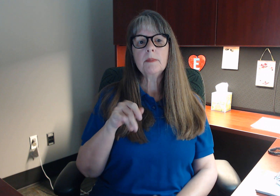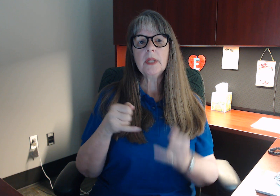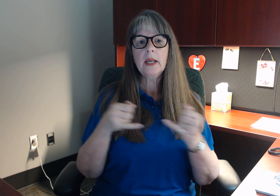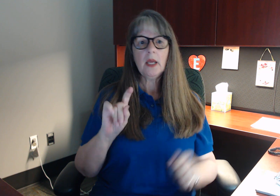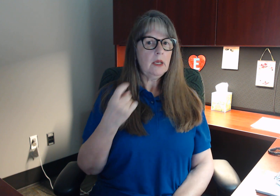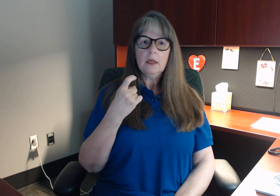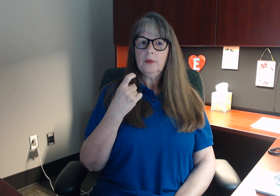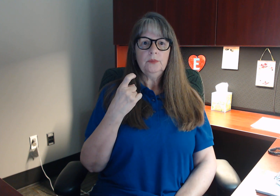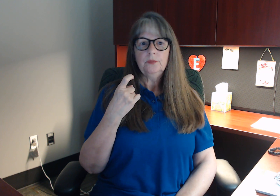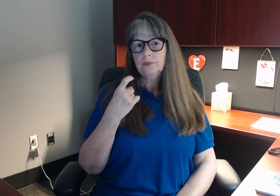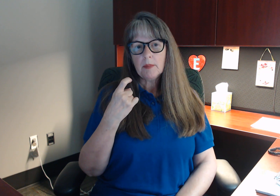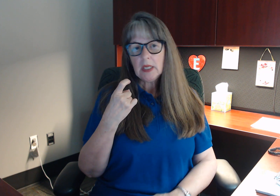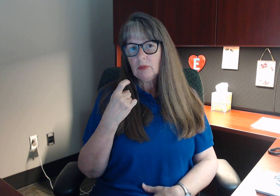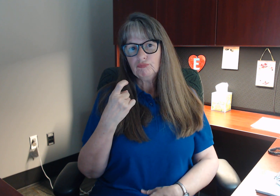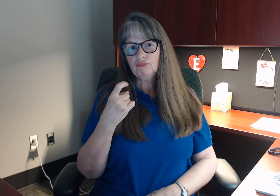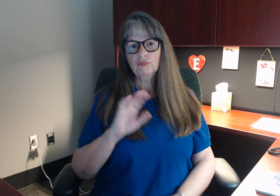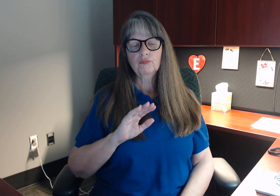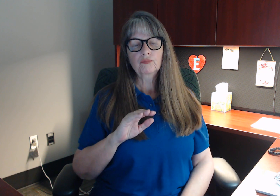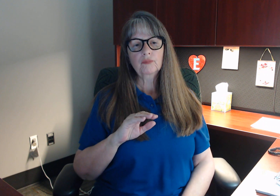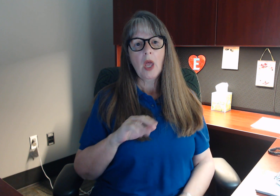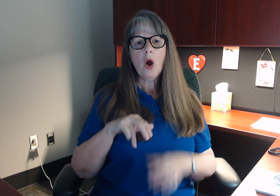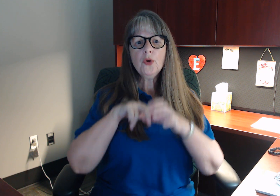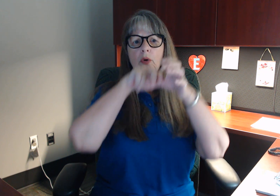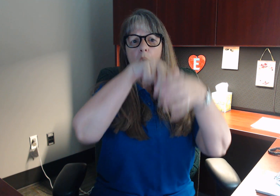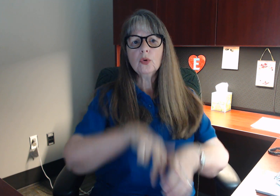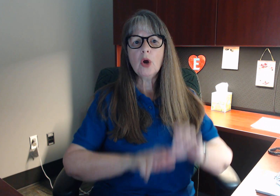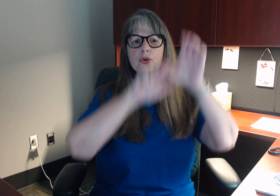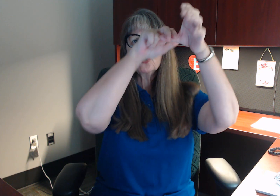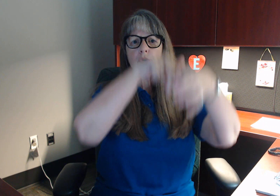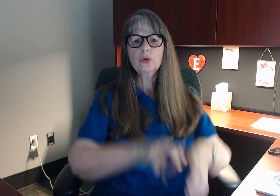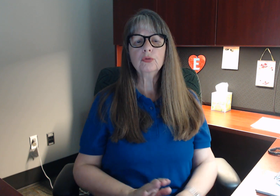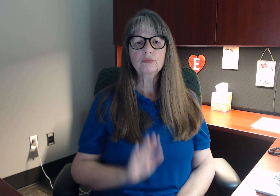line? Not me. Oh, a roller coaster?